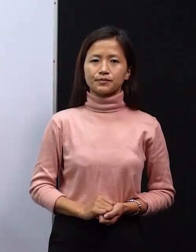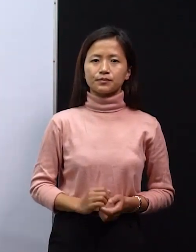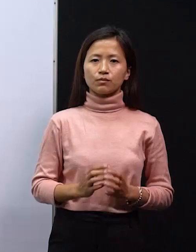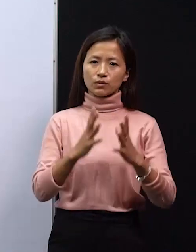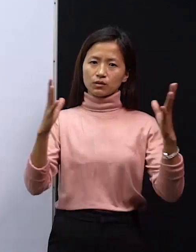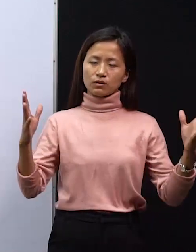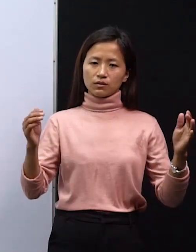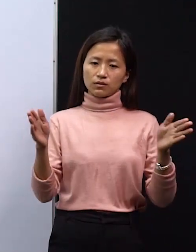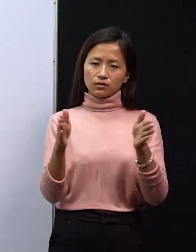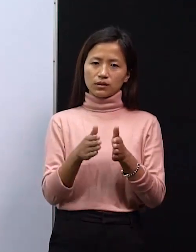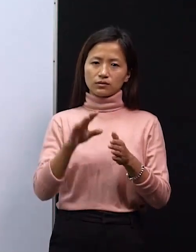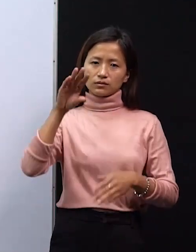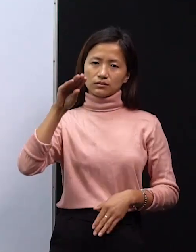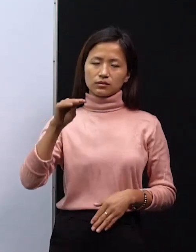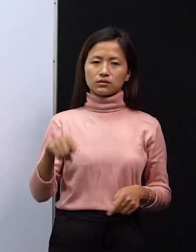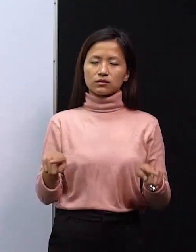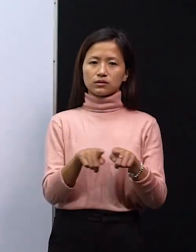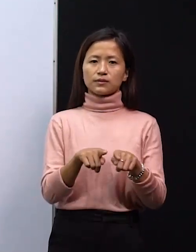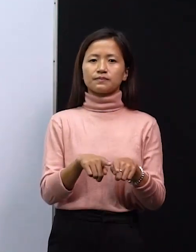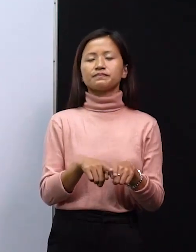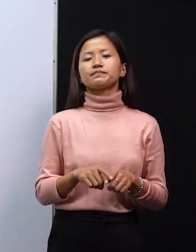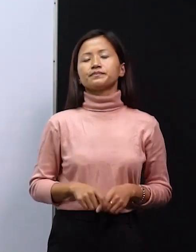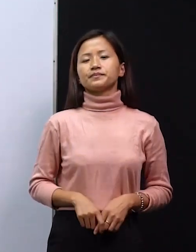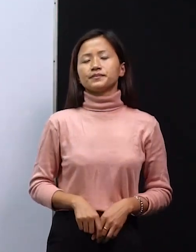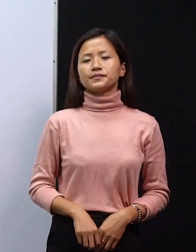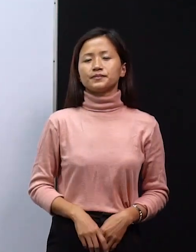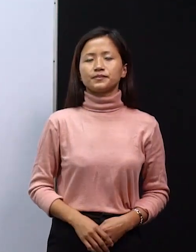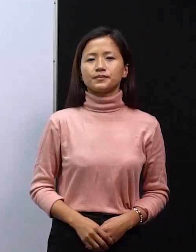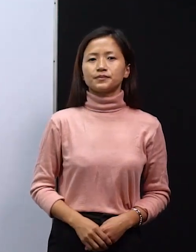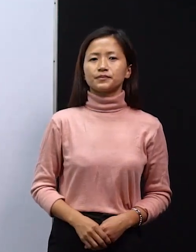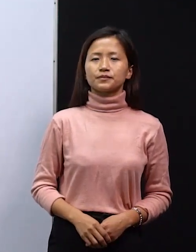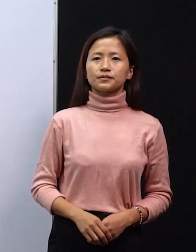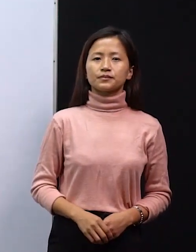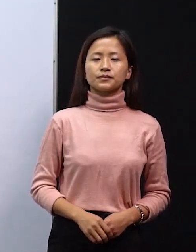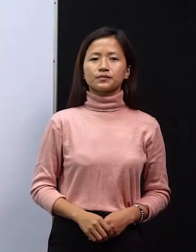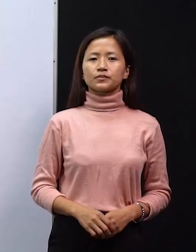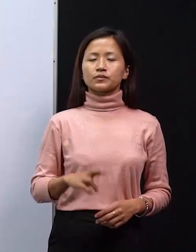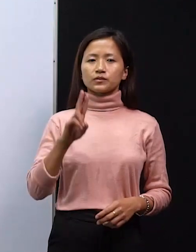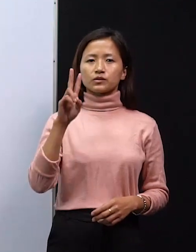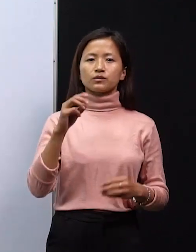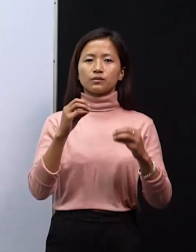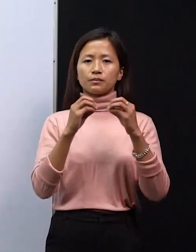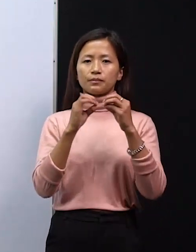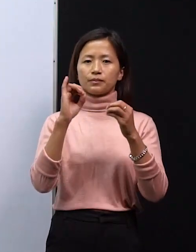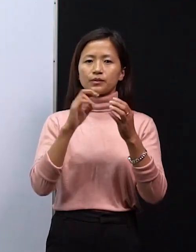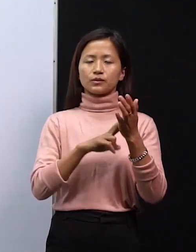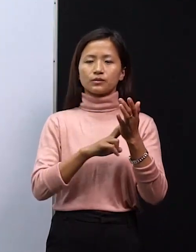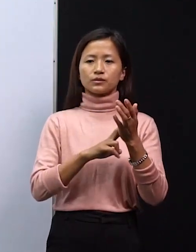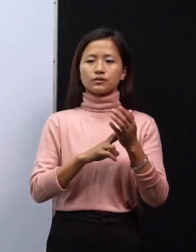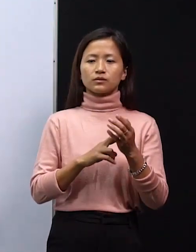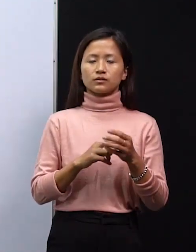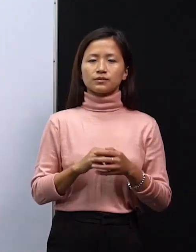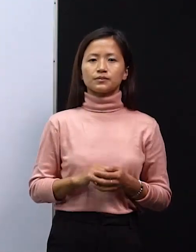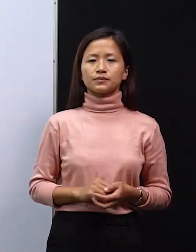More or less the same thing, only addition is this plus 5. Two binomials are being multiplied plus a number,